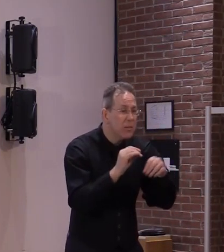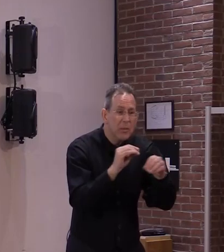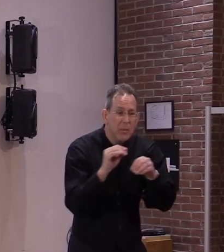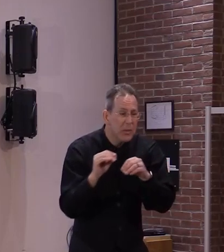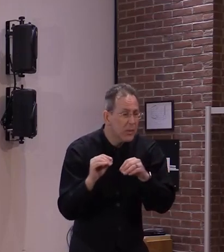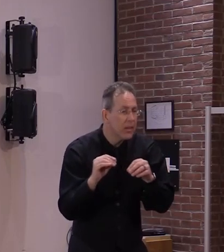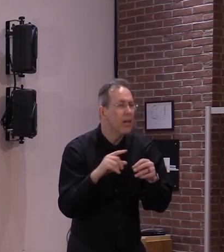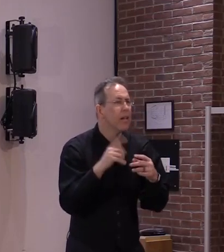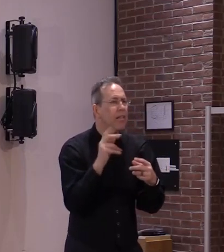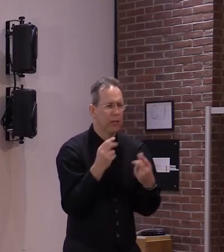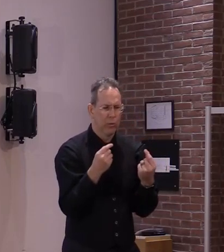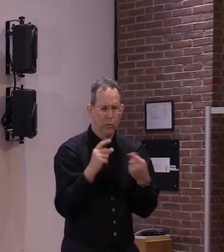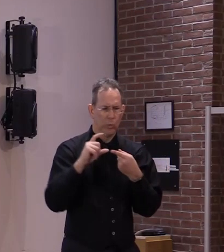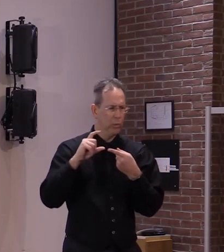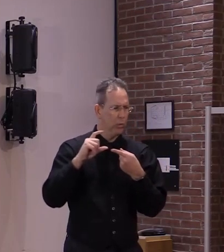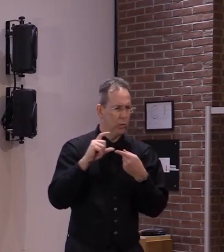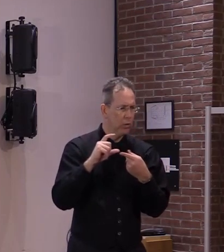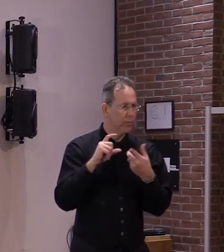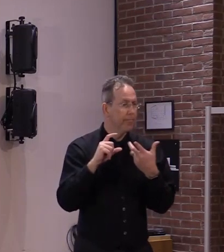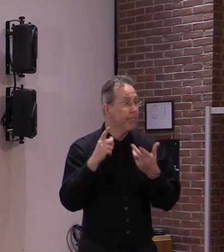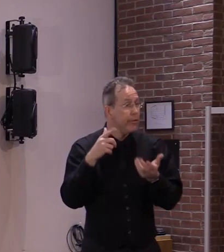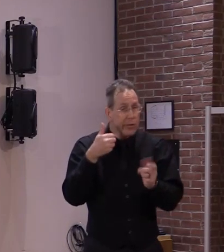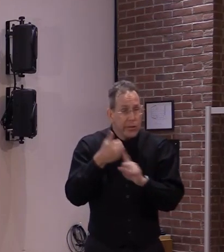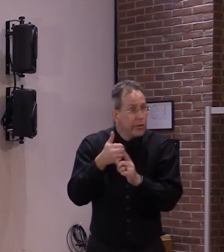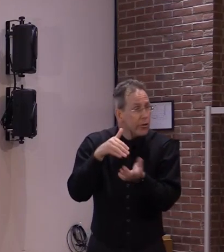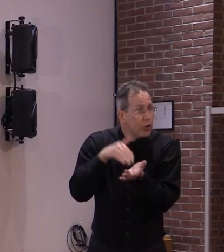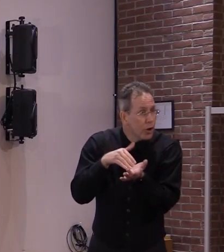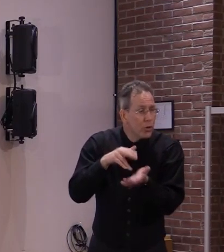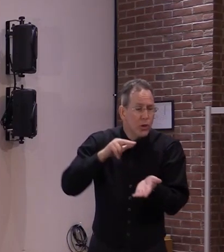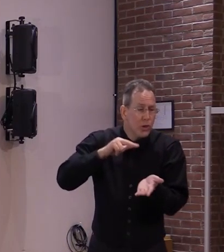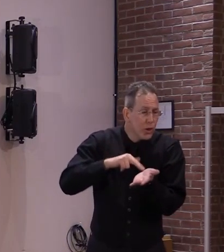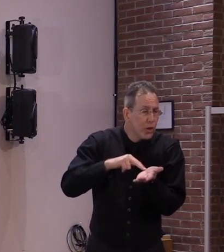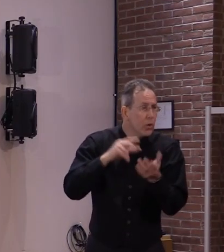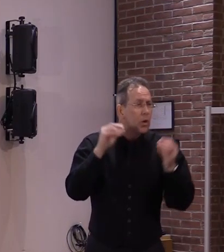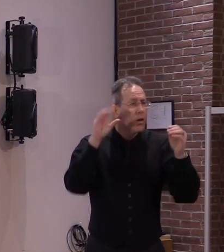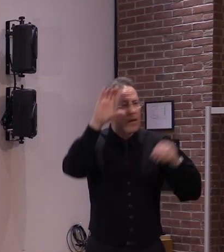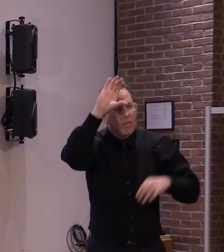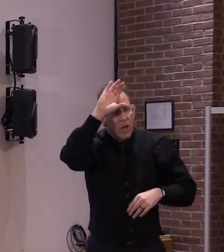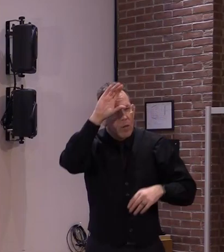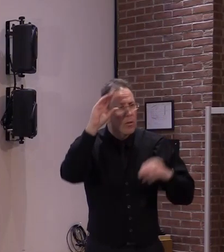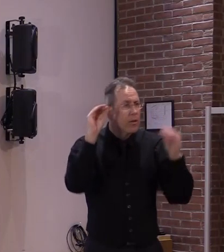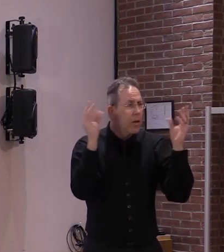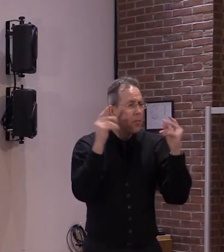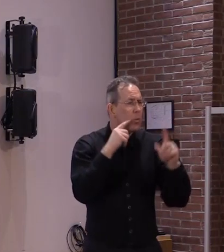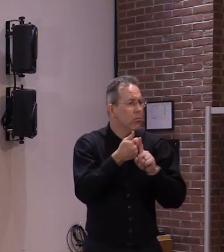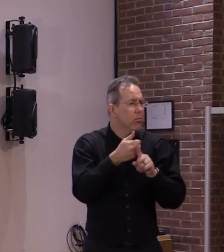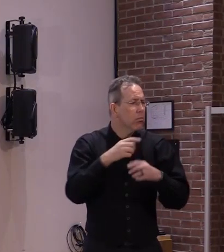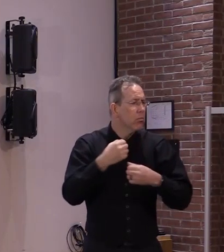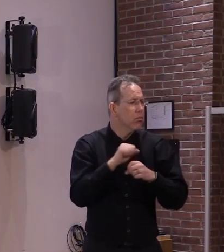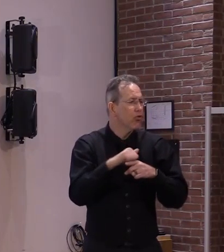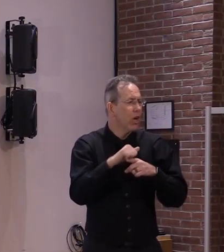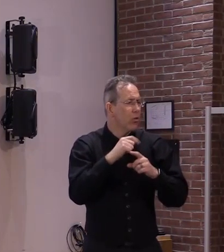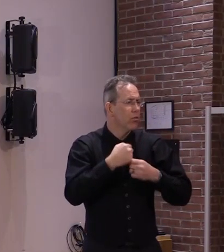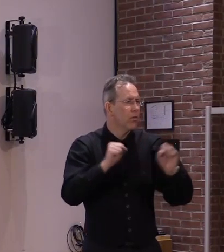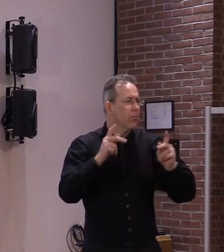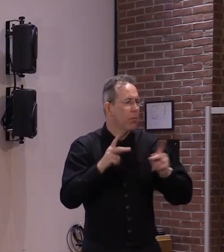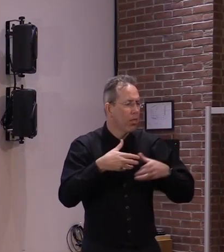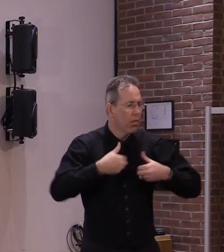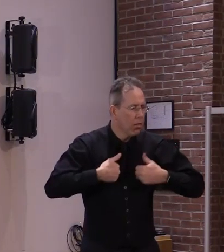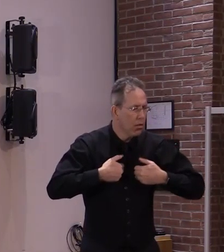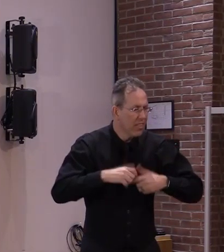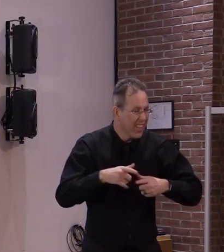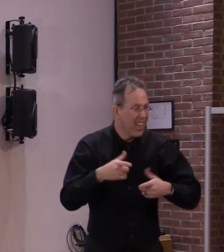workers or first responders with direct patient care and staff and residents of long-term care facilities. And again,